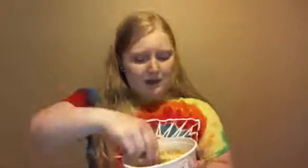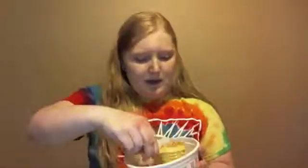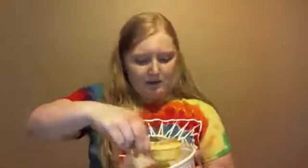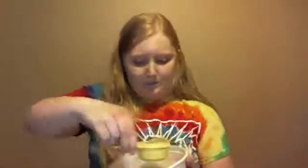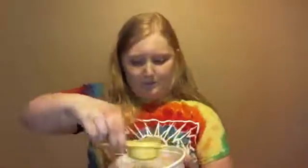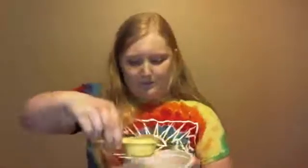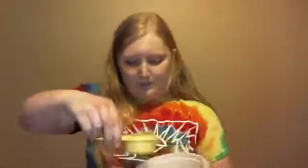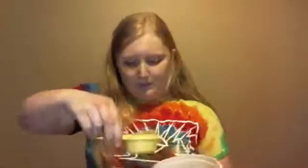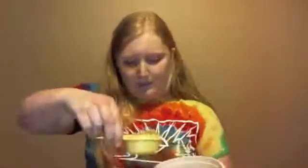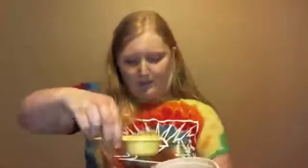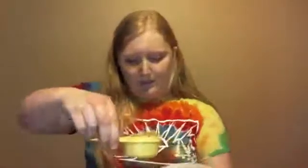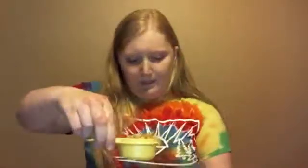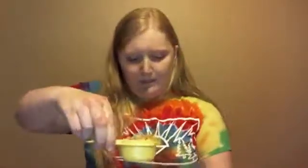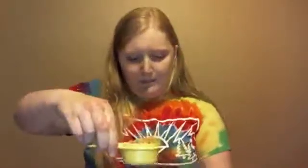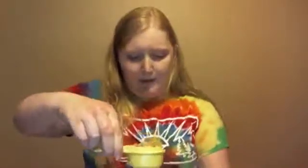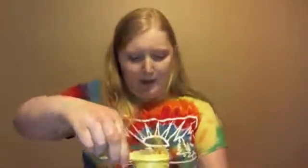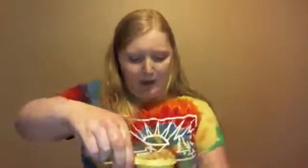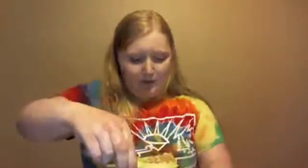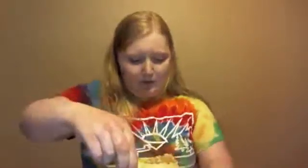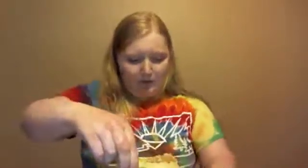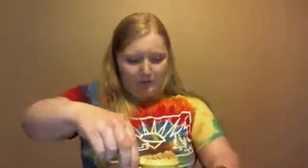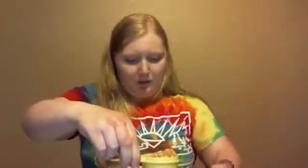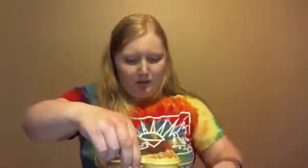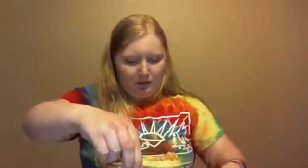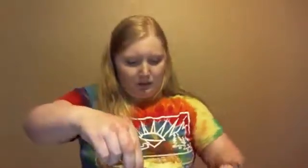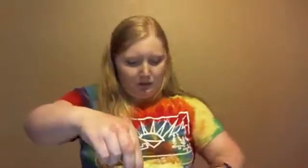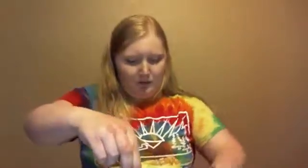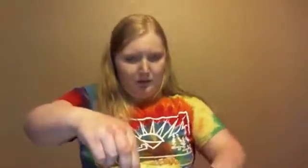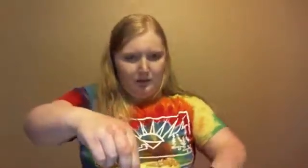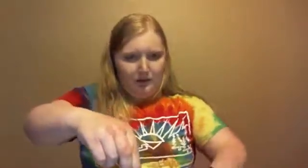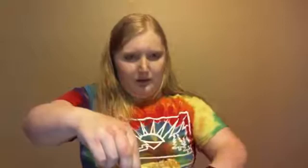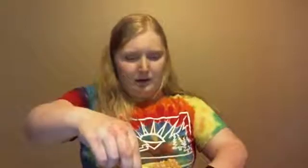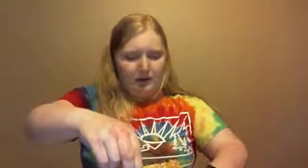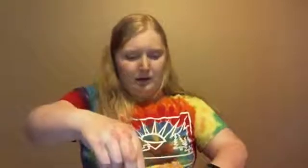well. So I'm just going to put a little scoop in here.